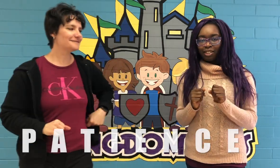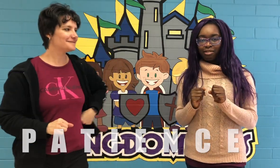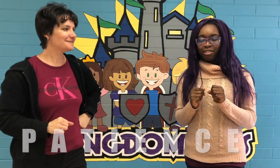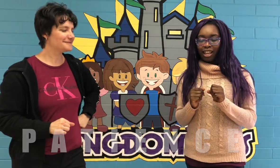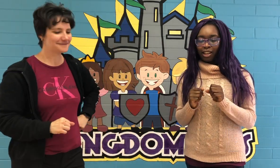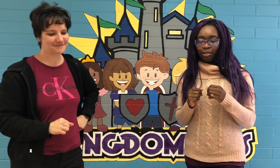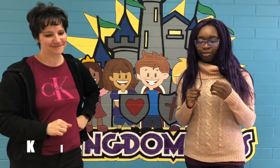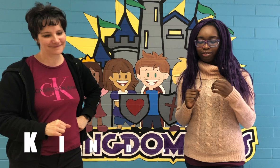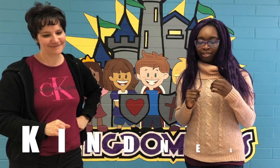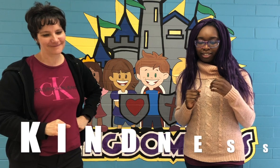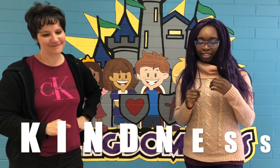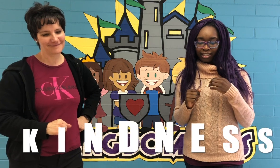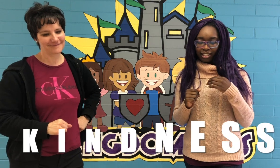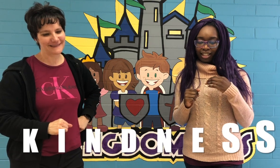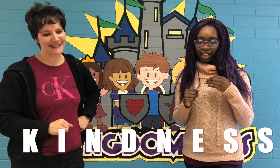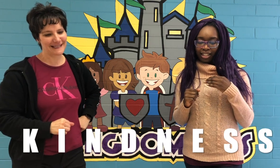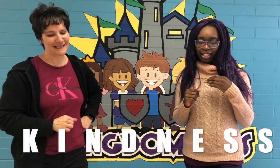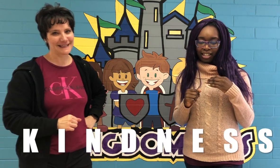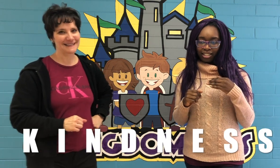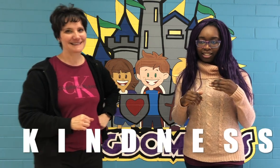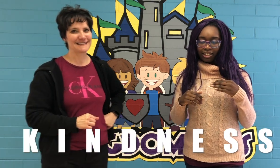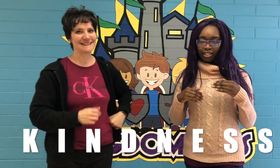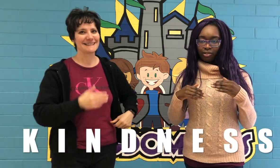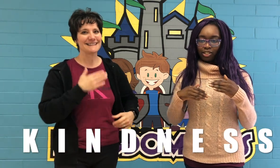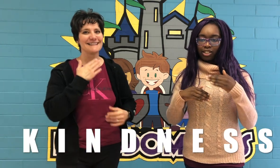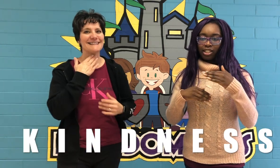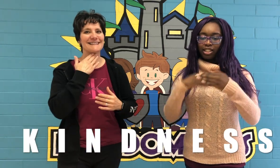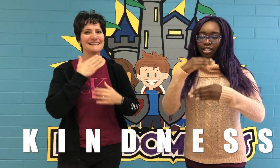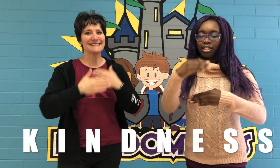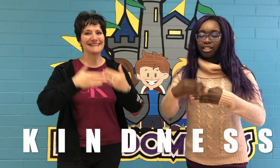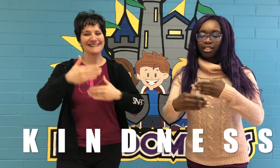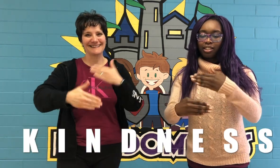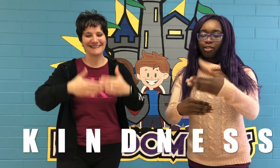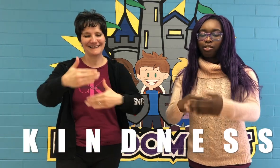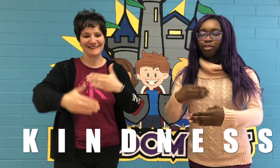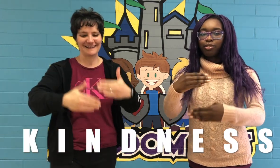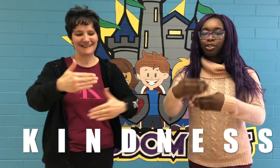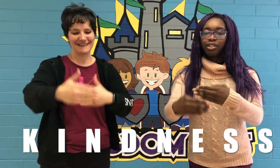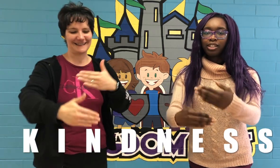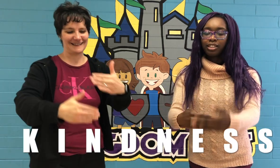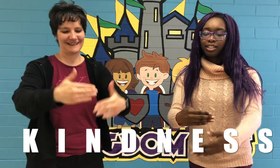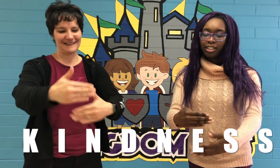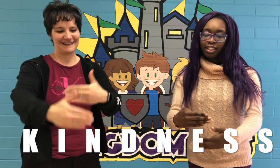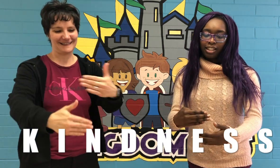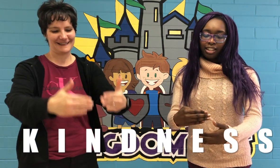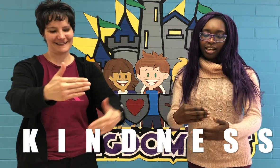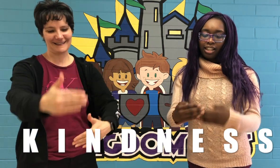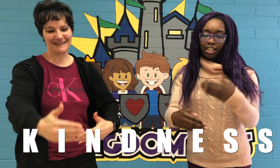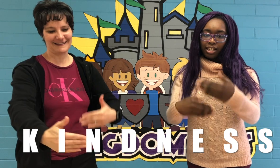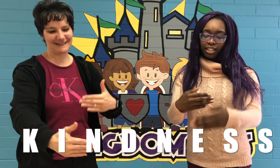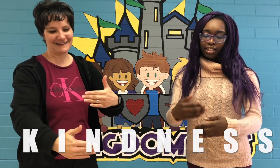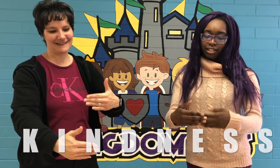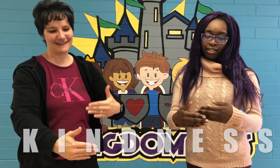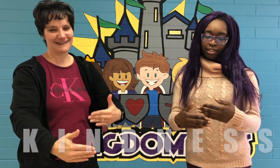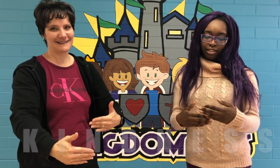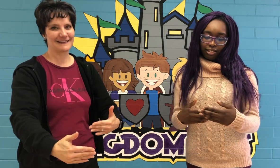We have kindness, which is going forward. Kindness.